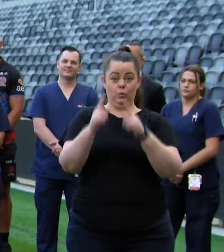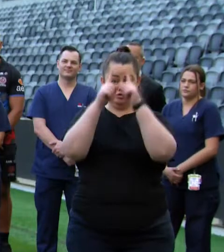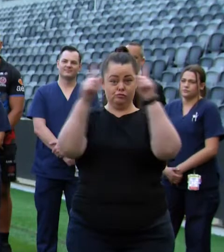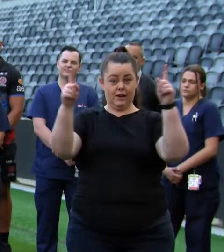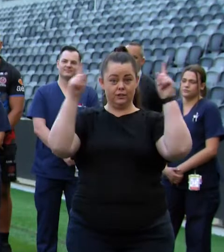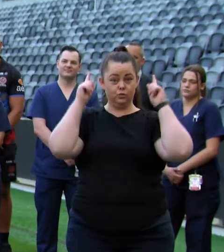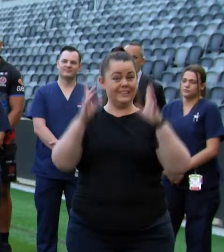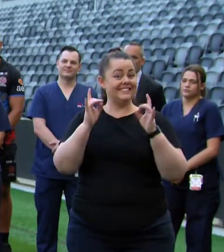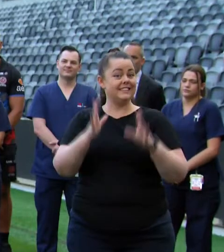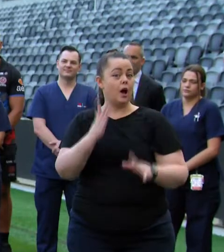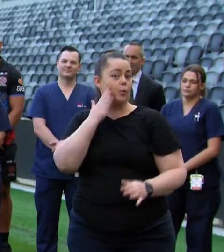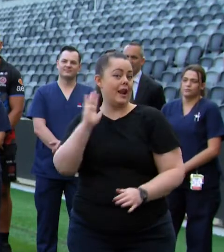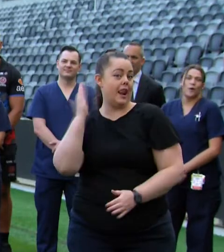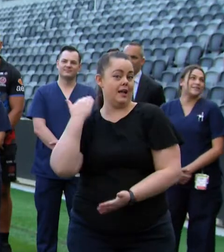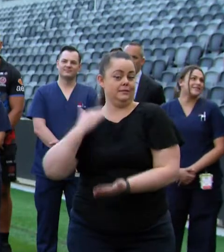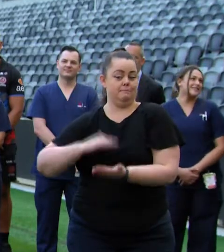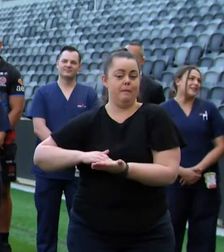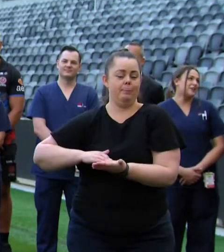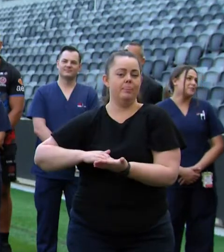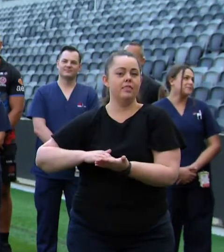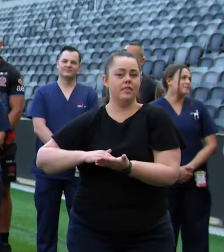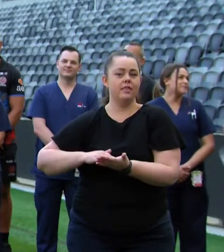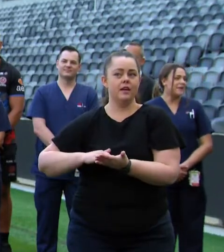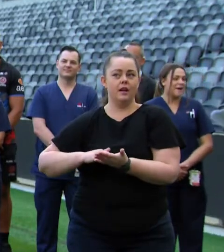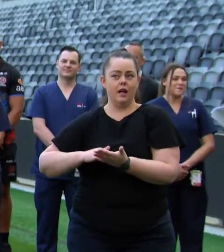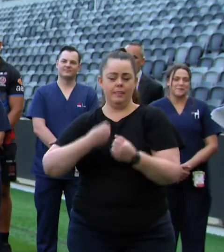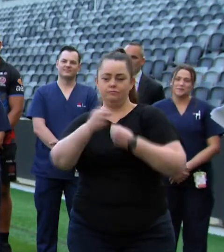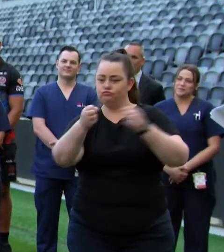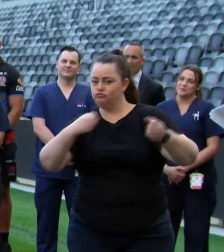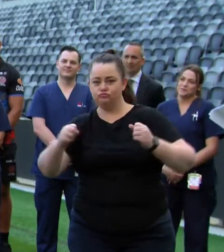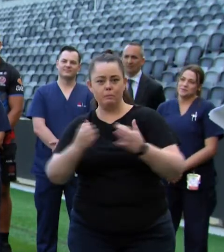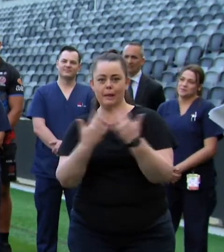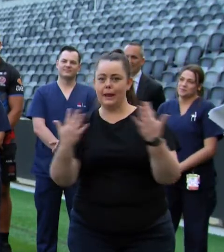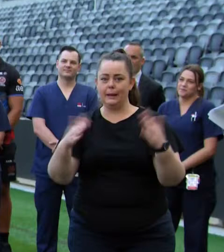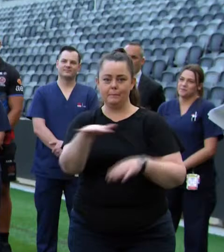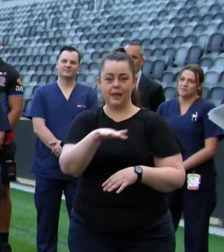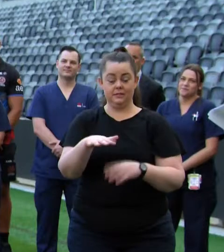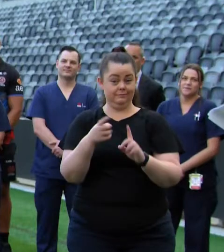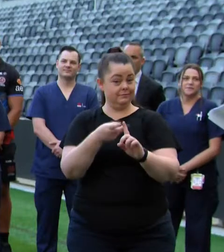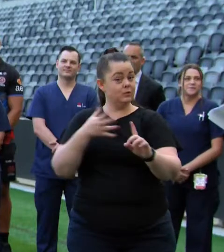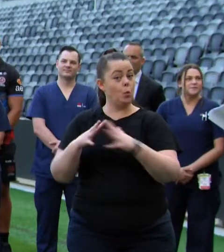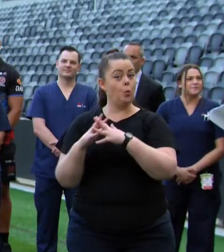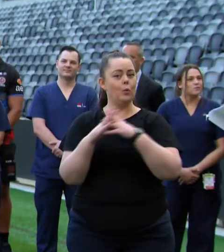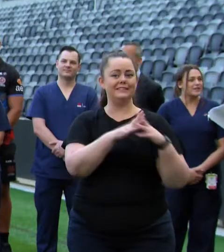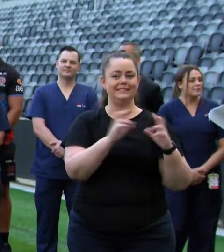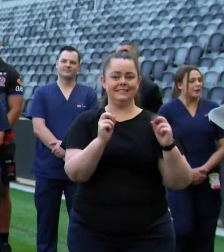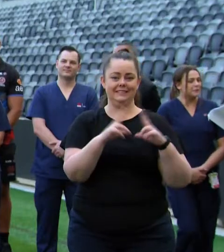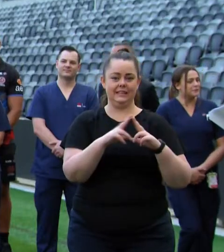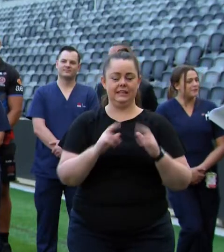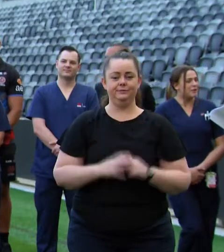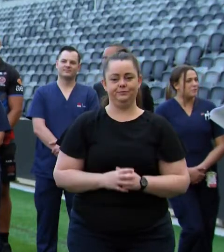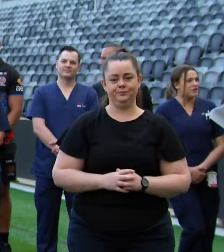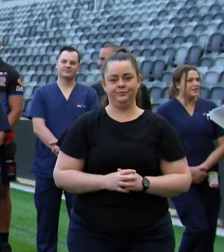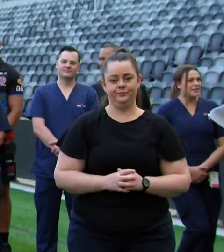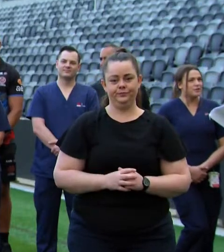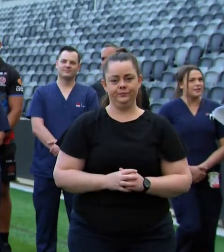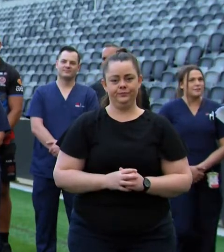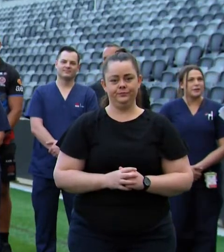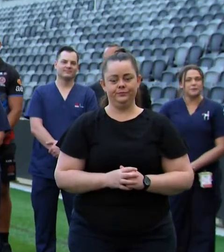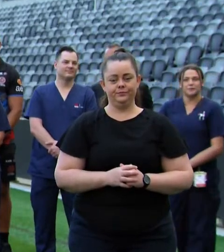hospitals, particularly across Western Sydney, which the Health Minister will speak to. In addition to that, I